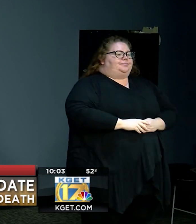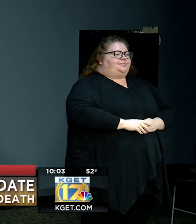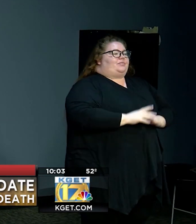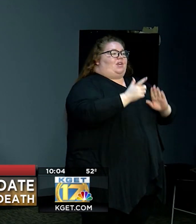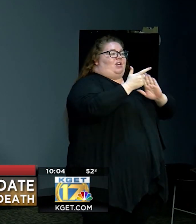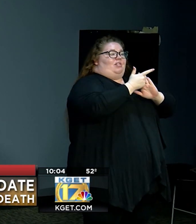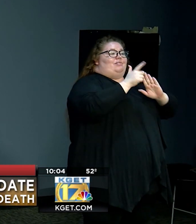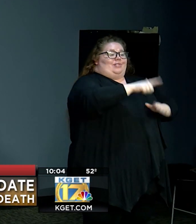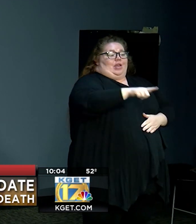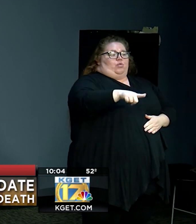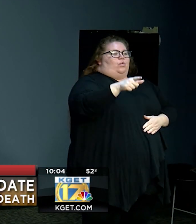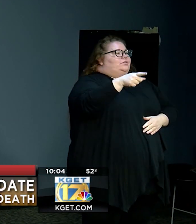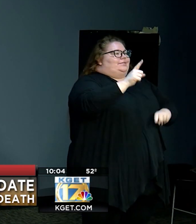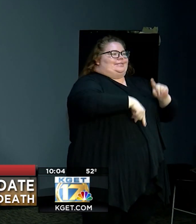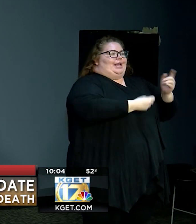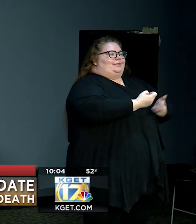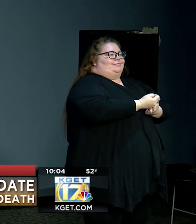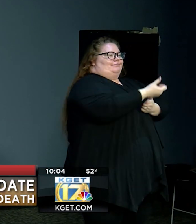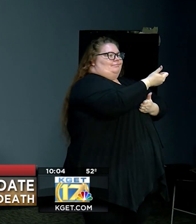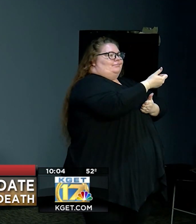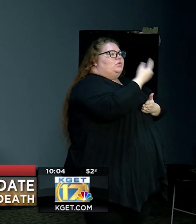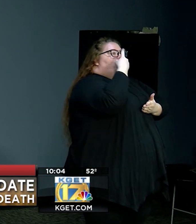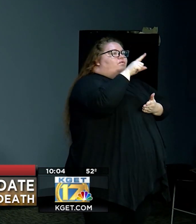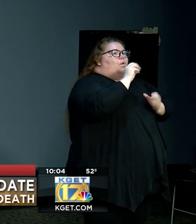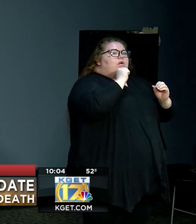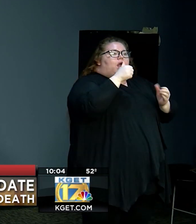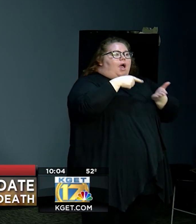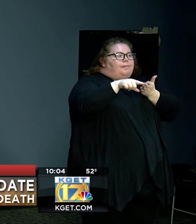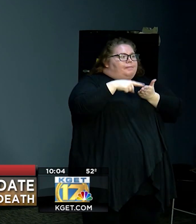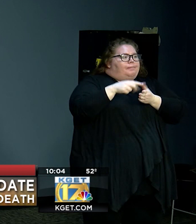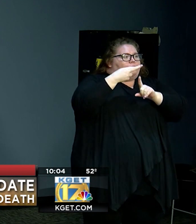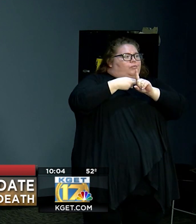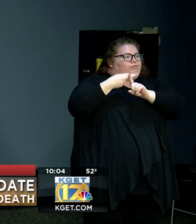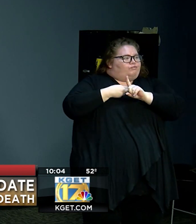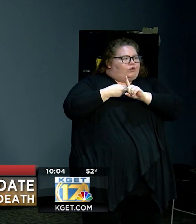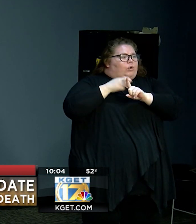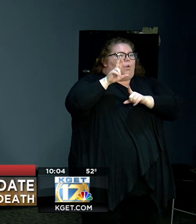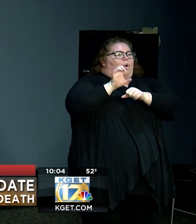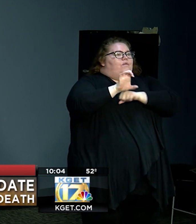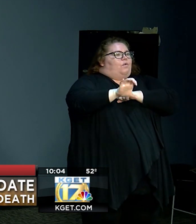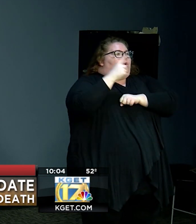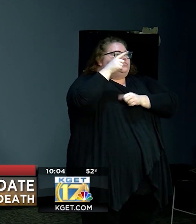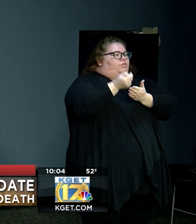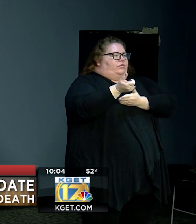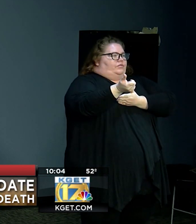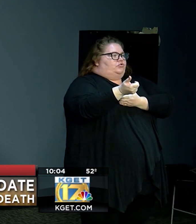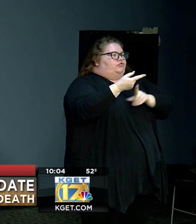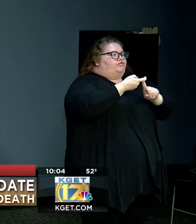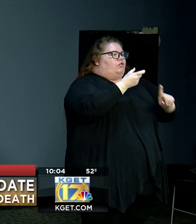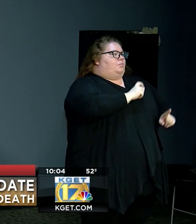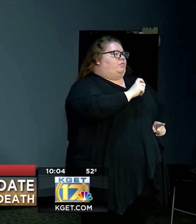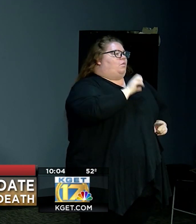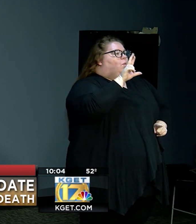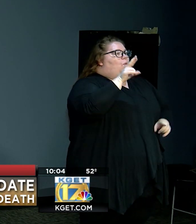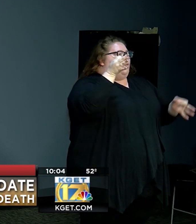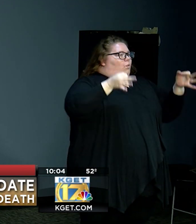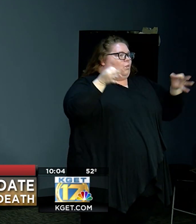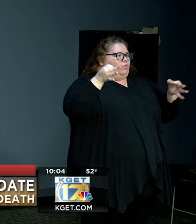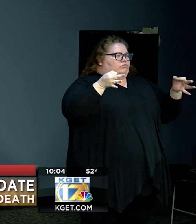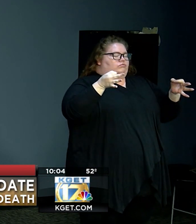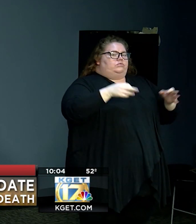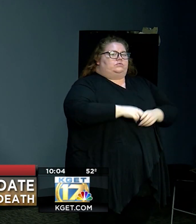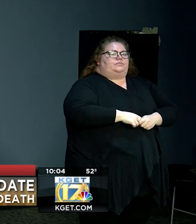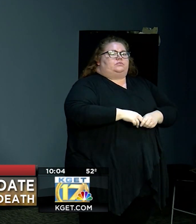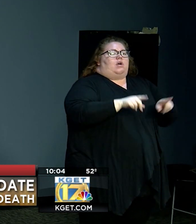from evicting tenants from non-payment of rent and prohibits enforcement of evictions by law enforcement or courts. It also